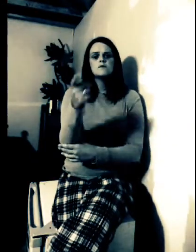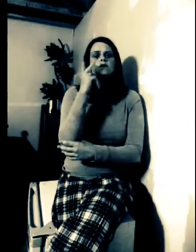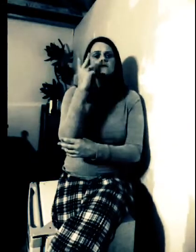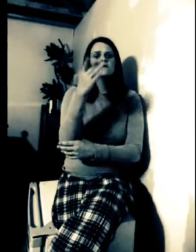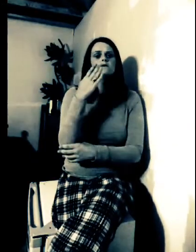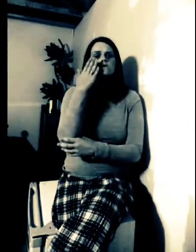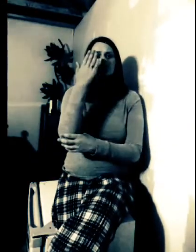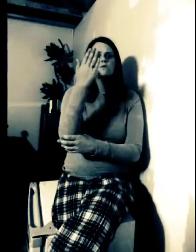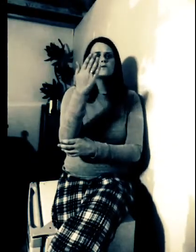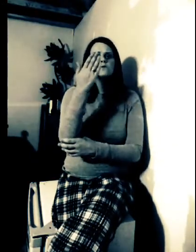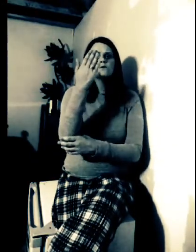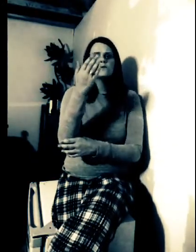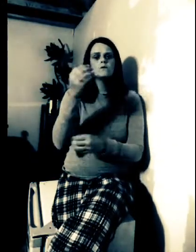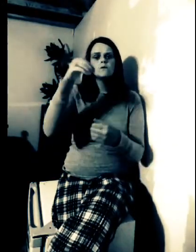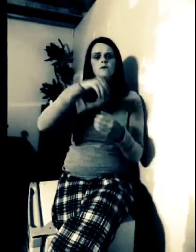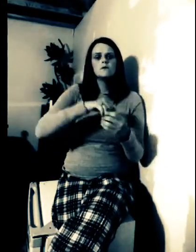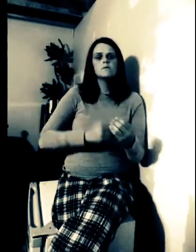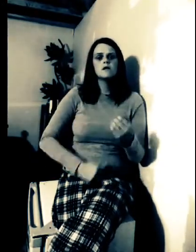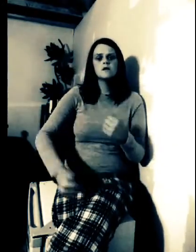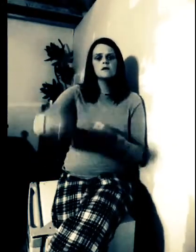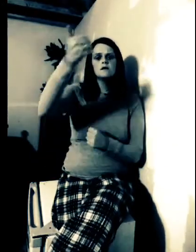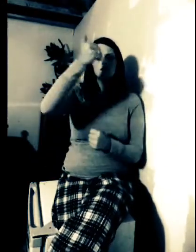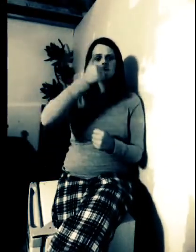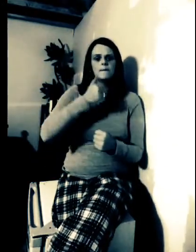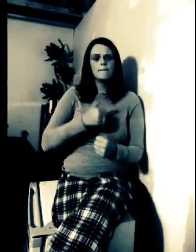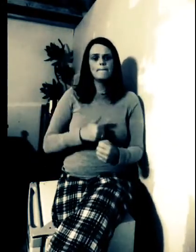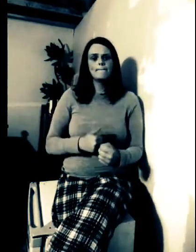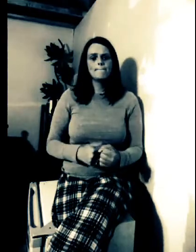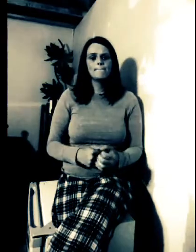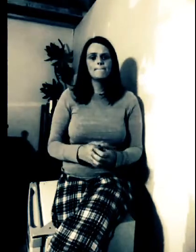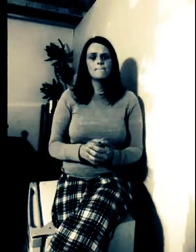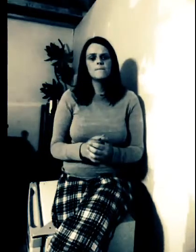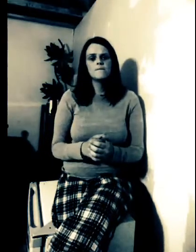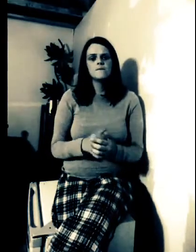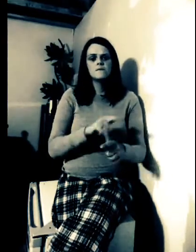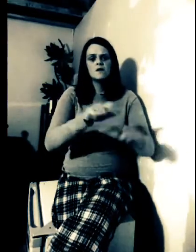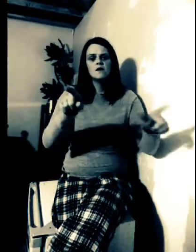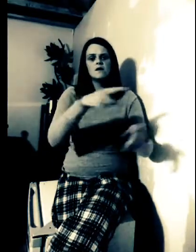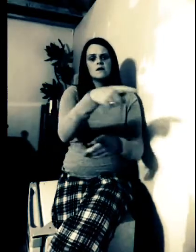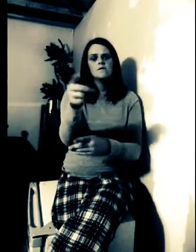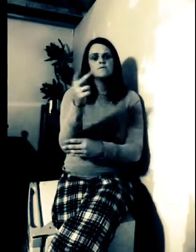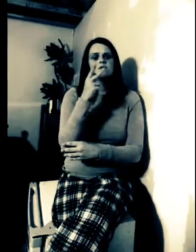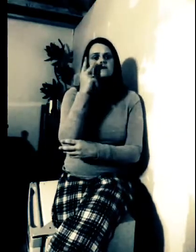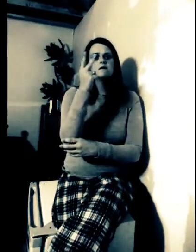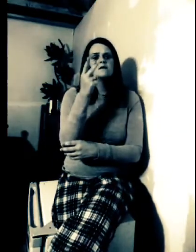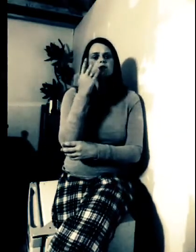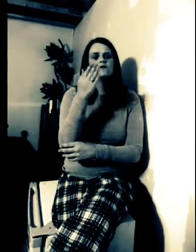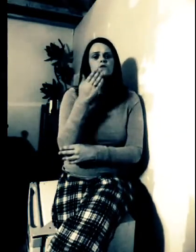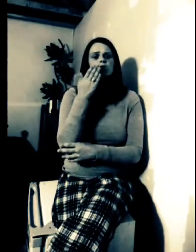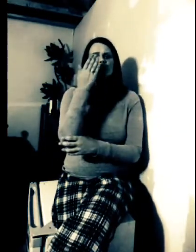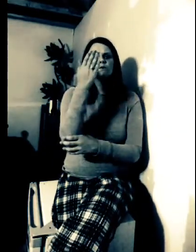see you In me Let them see you